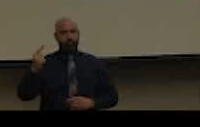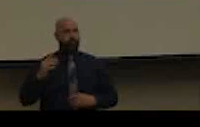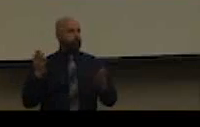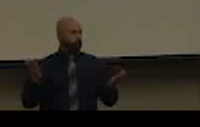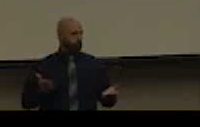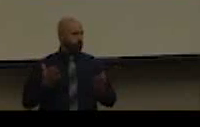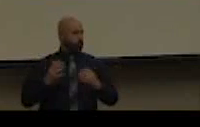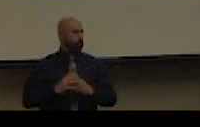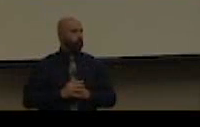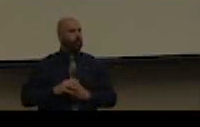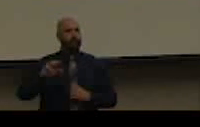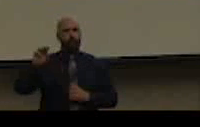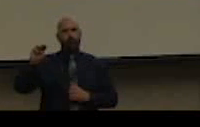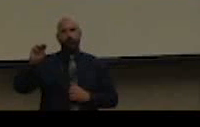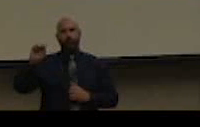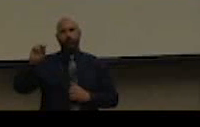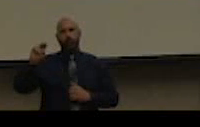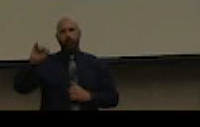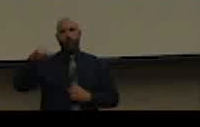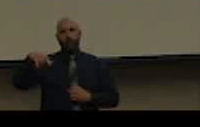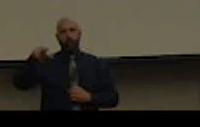Monique Scott Spalding.